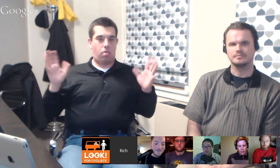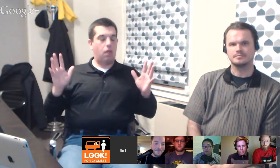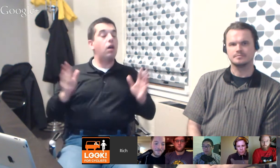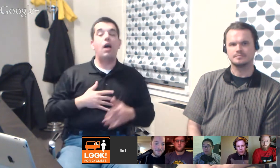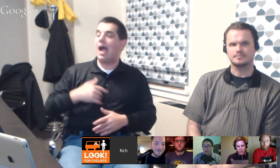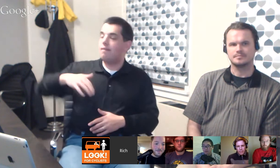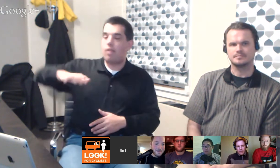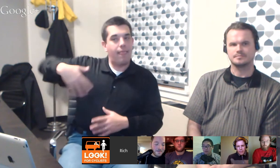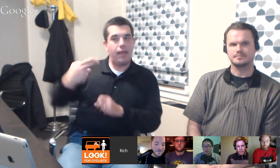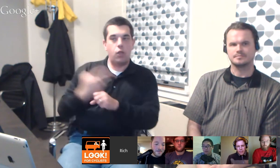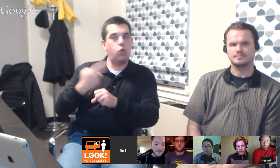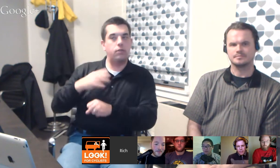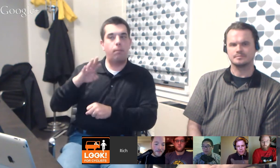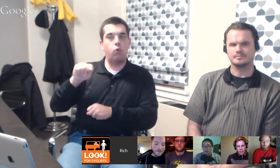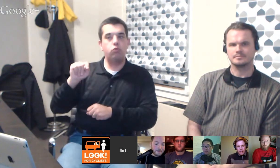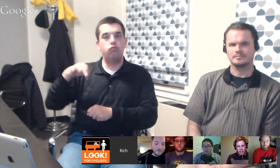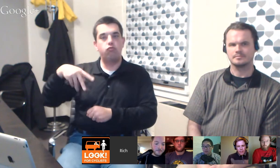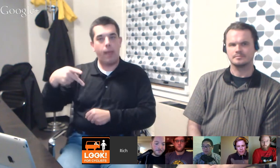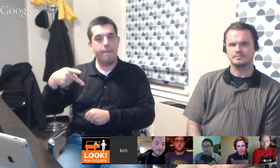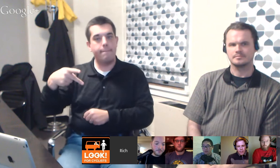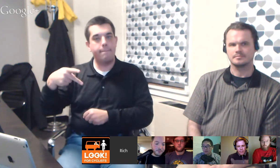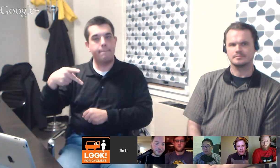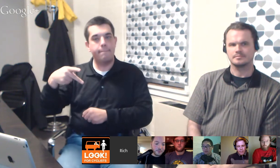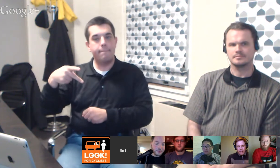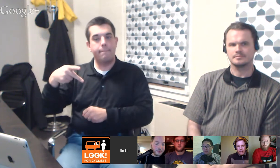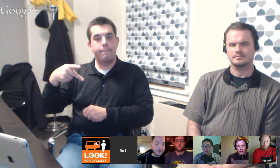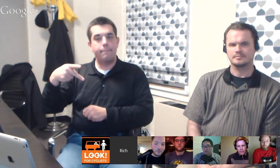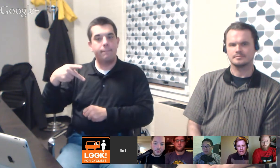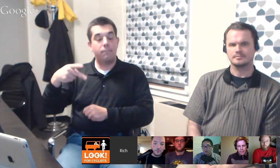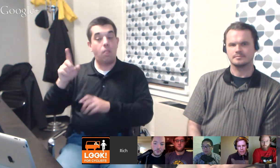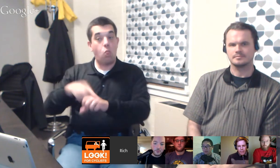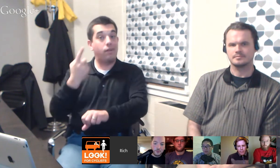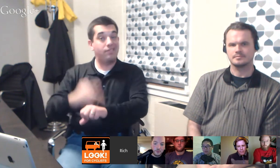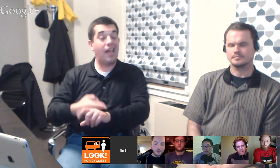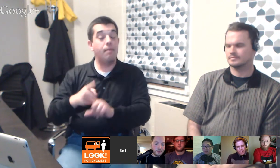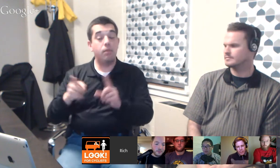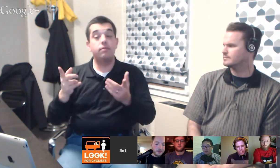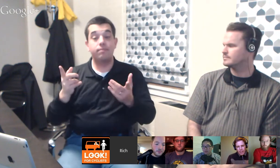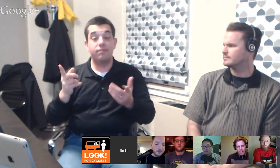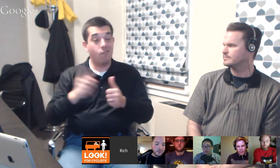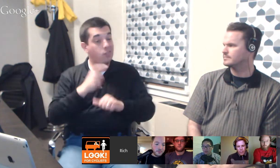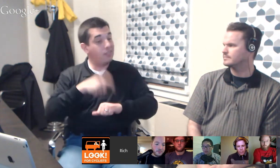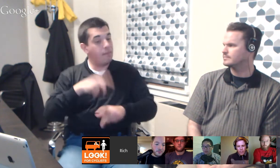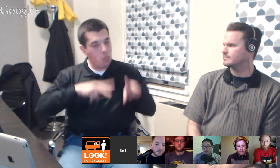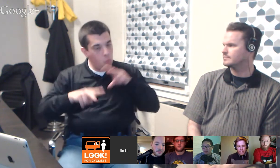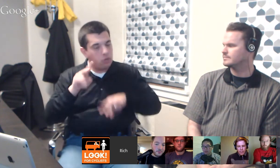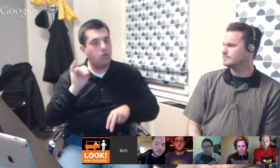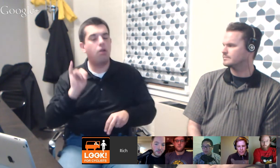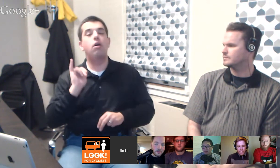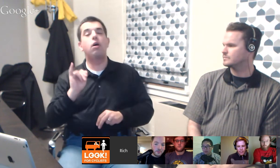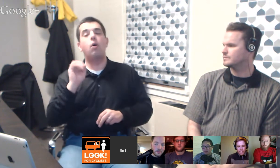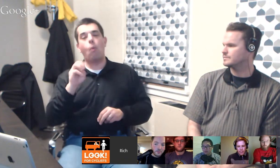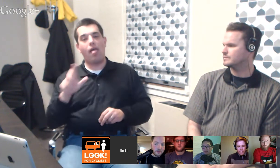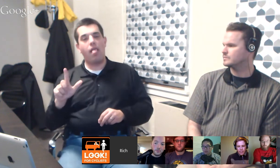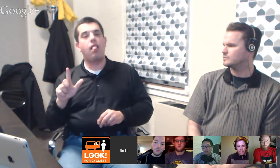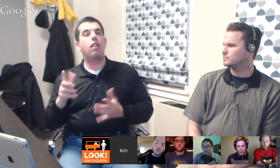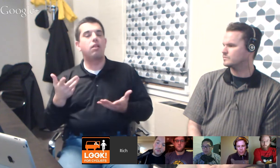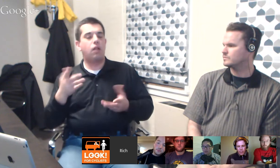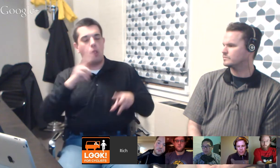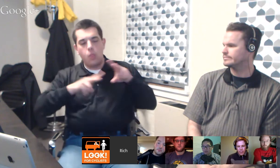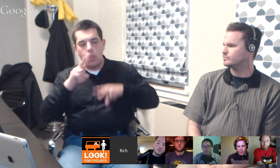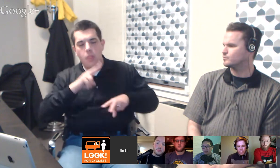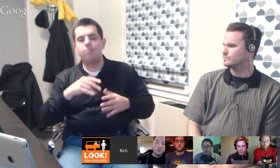haven't used Bootstrap in a fairly long time, and the first time I looked at it, I thought, well, it looks like they're